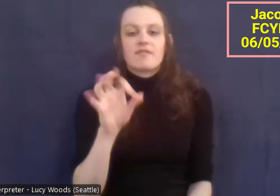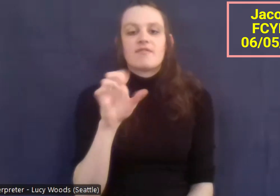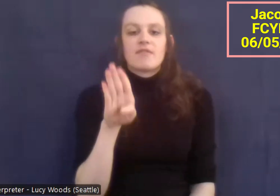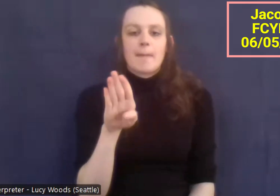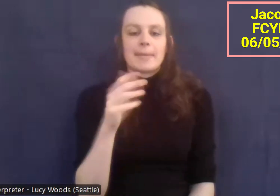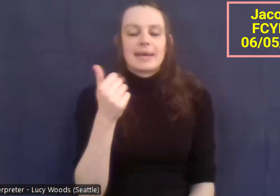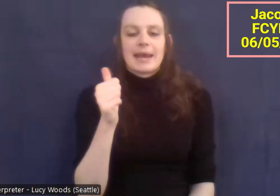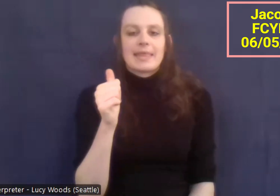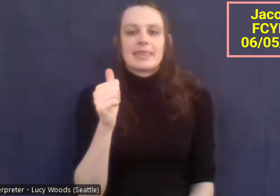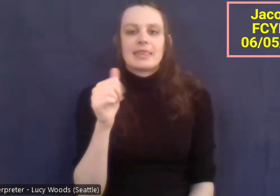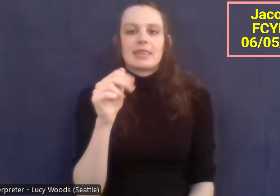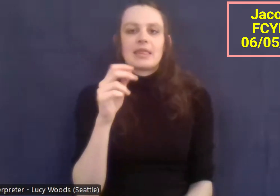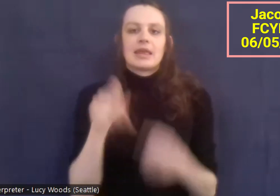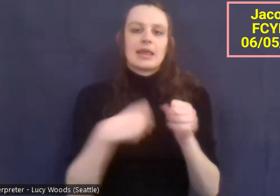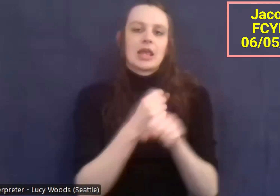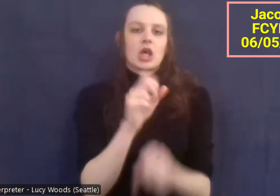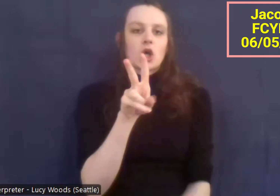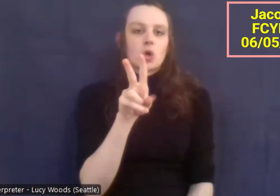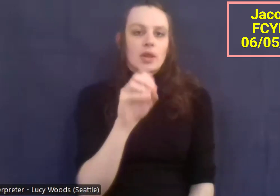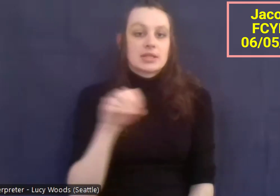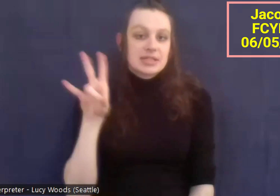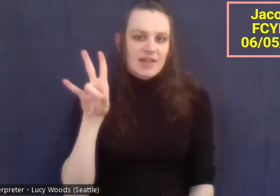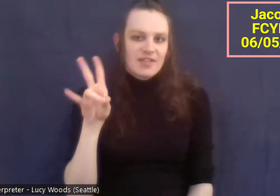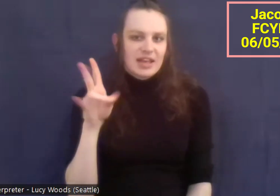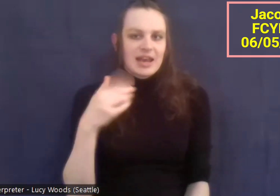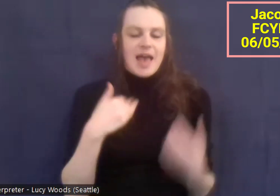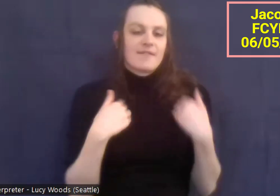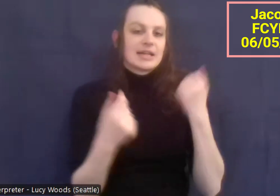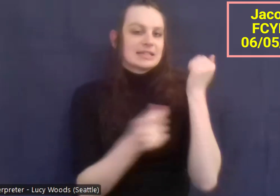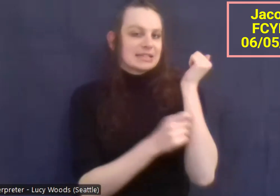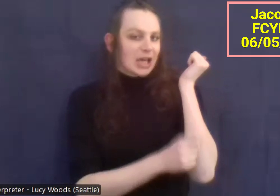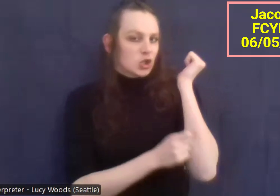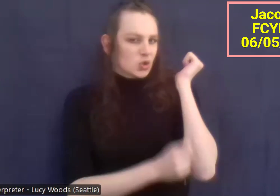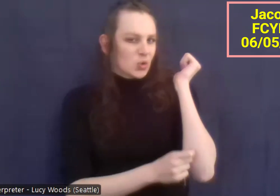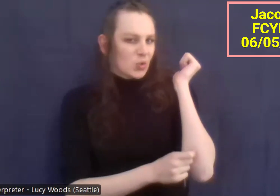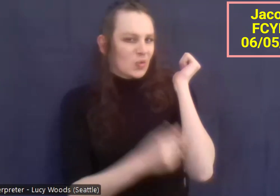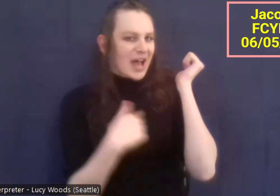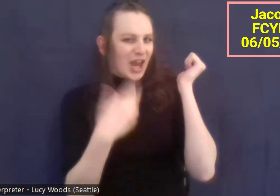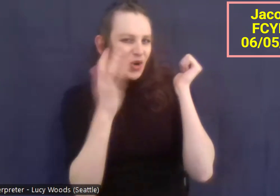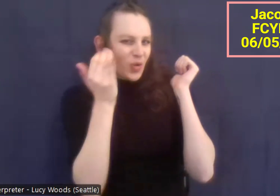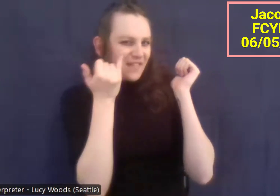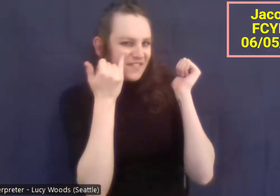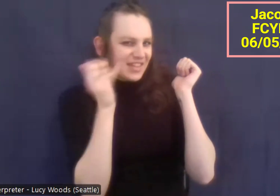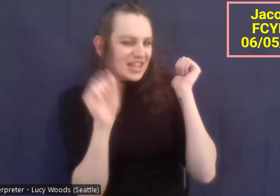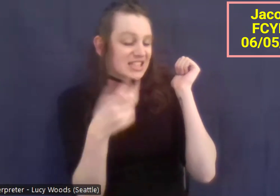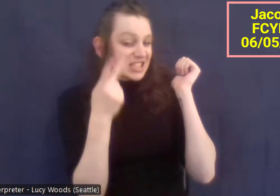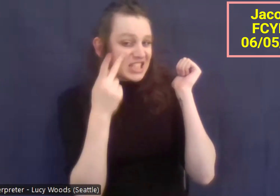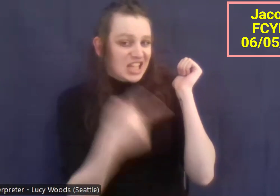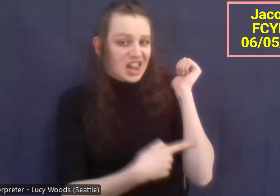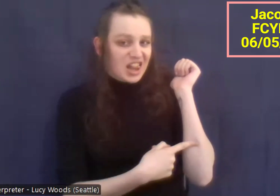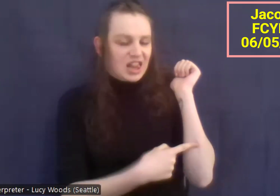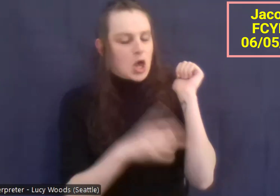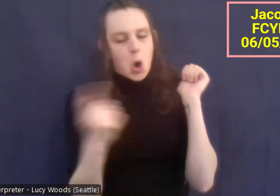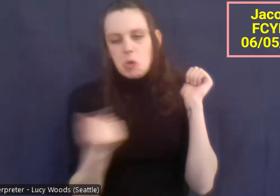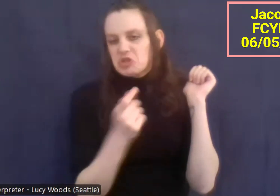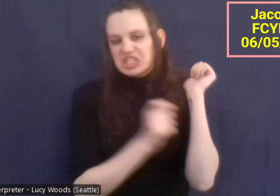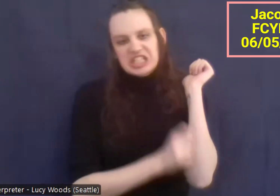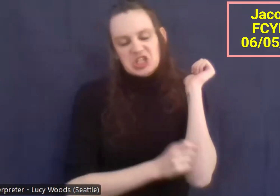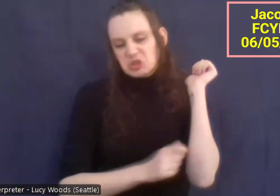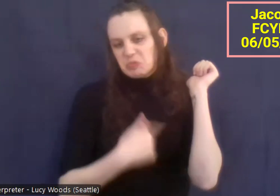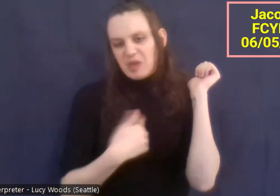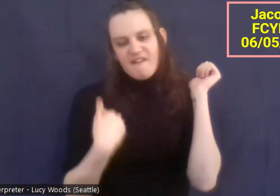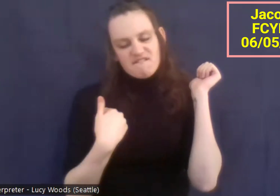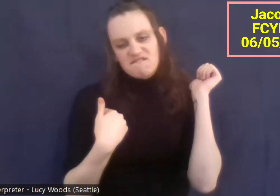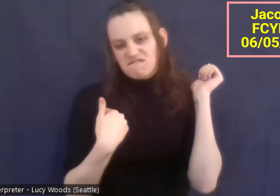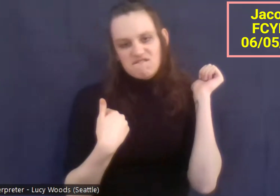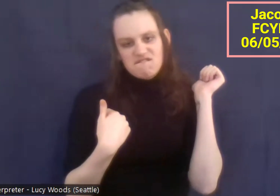only tattoo I've got. I don't know how clearly you can see it on this camera, but it's the only tattoo I've currently got. And that's